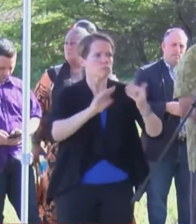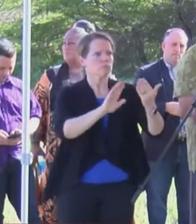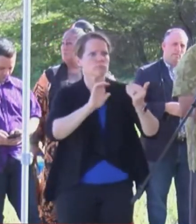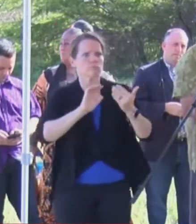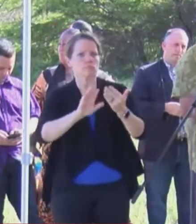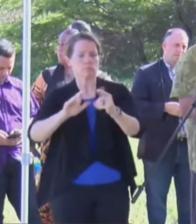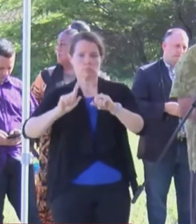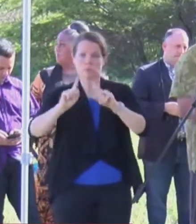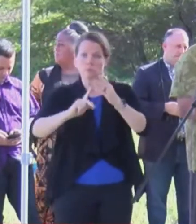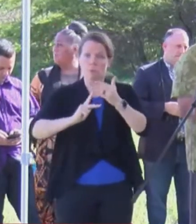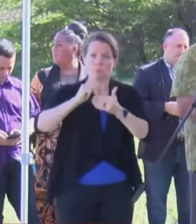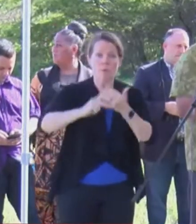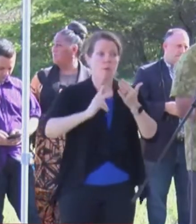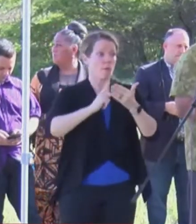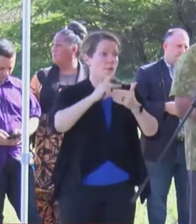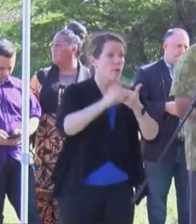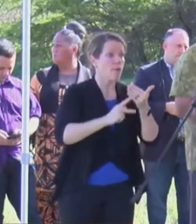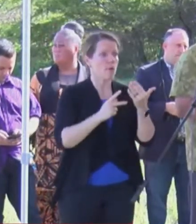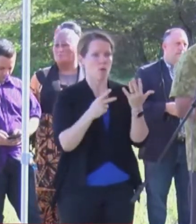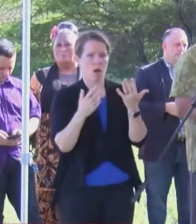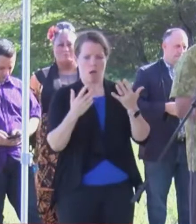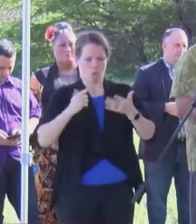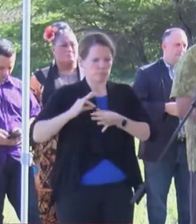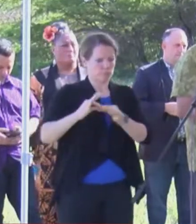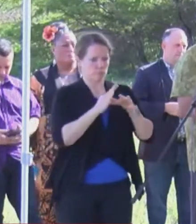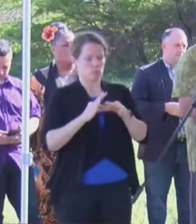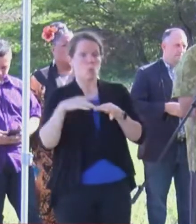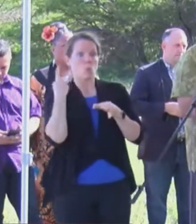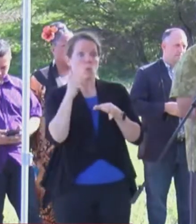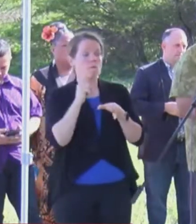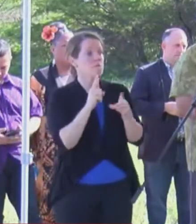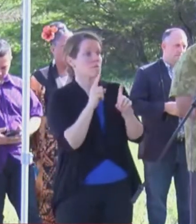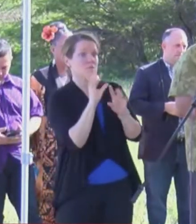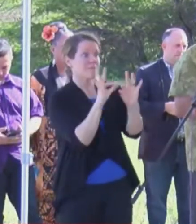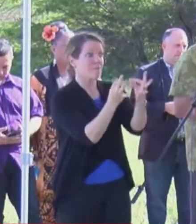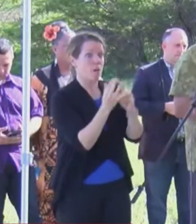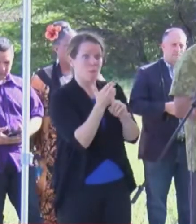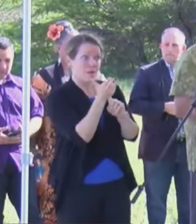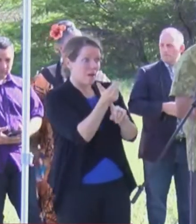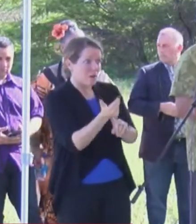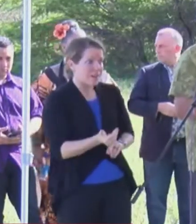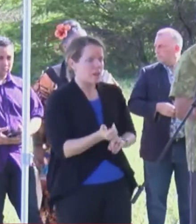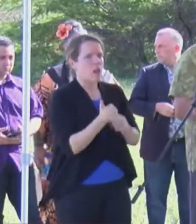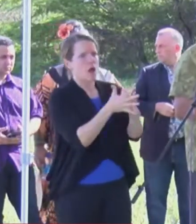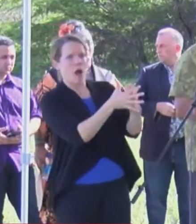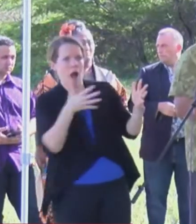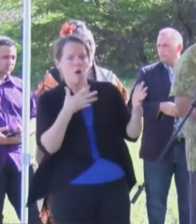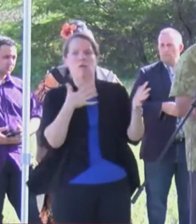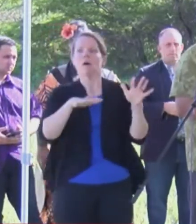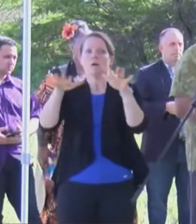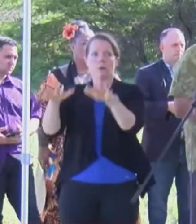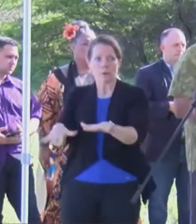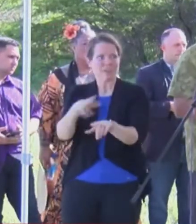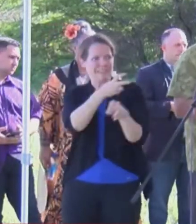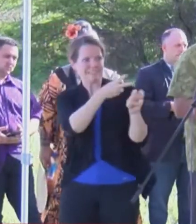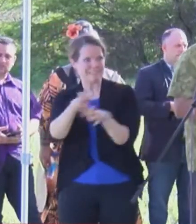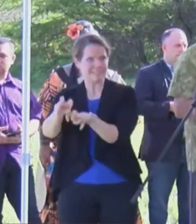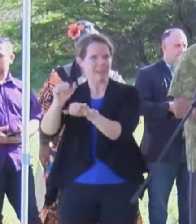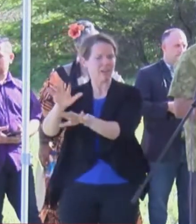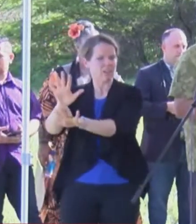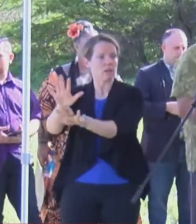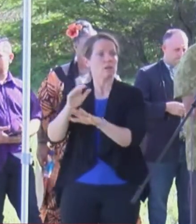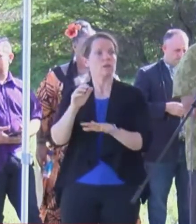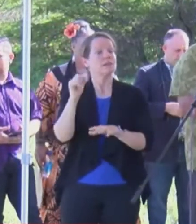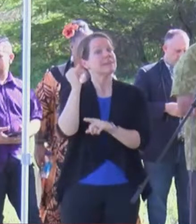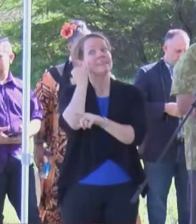use 2,700 short-term rentals to get that to happen. If we don't have to on our end, then that'll impact our loss of revenue. But if a big part